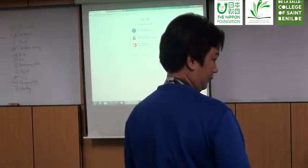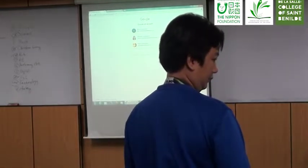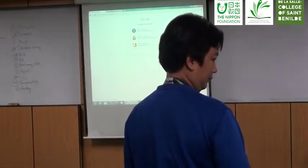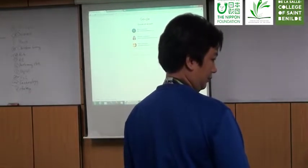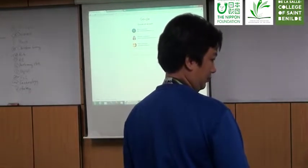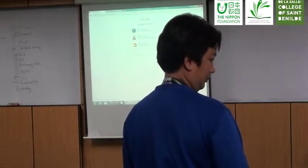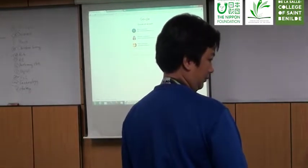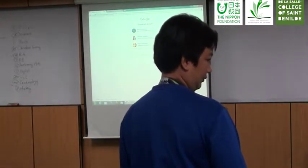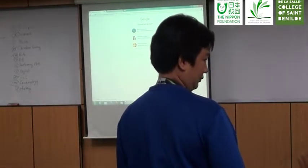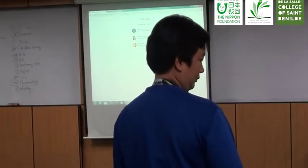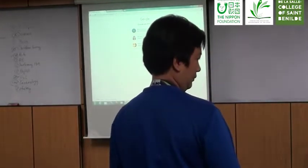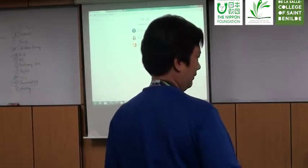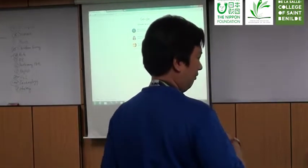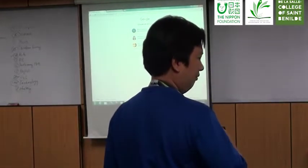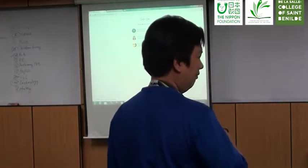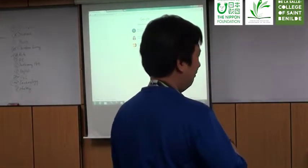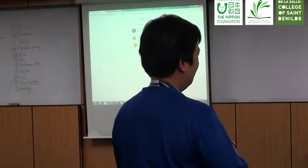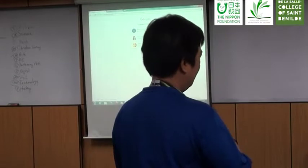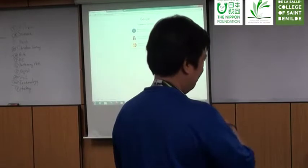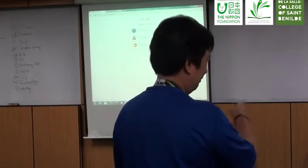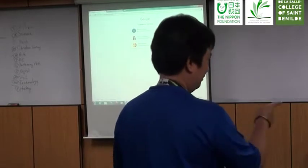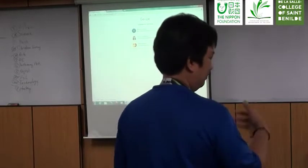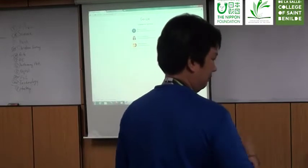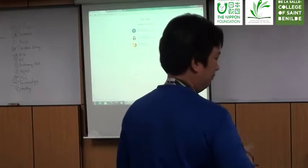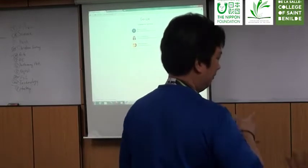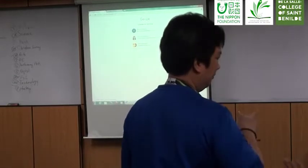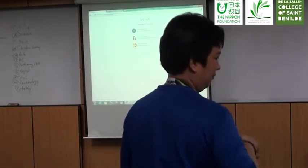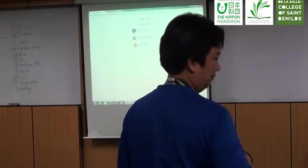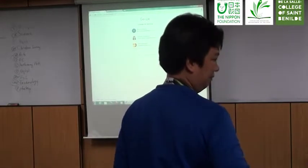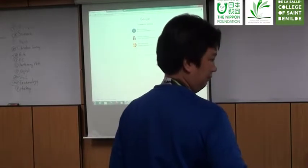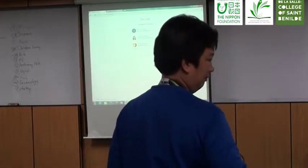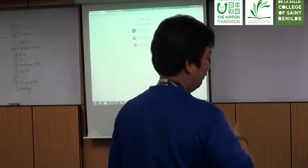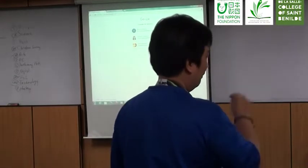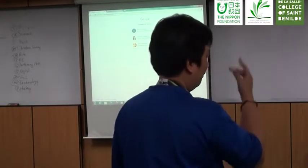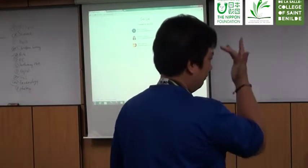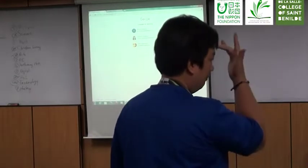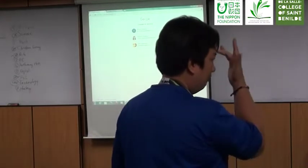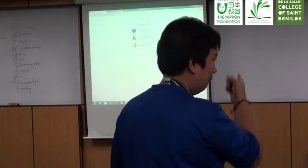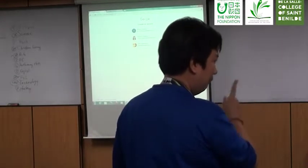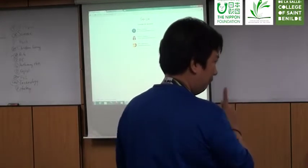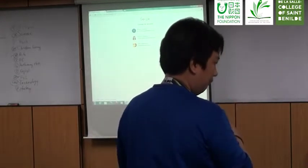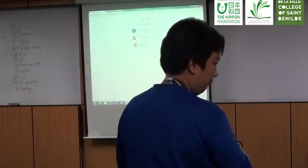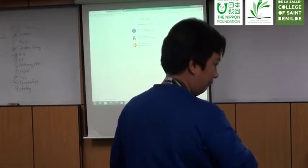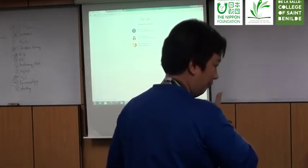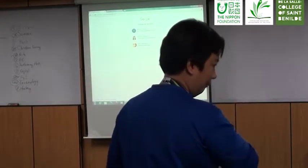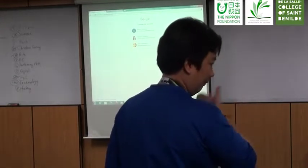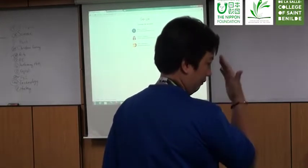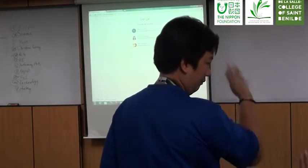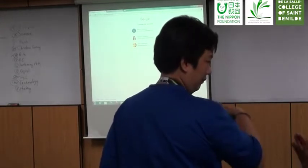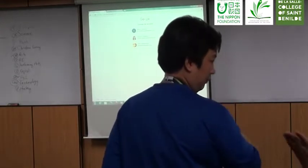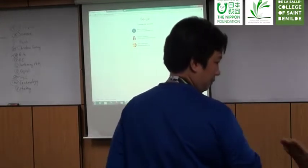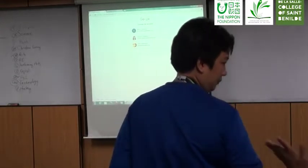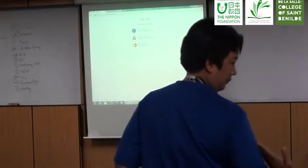Ay, hindi. Siya yung nag-interview sa number kasi ako first